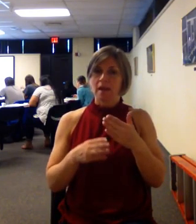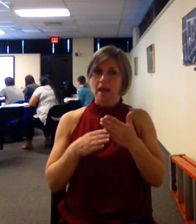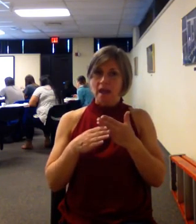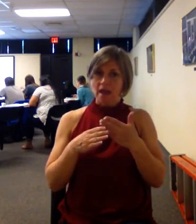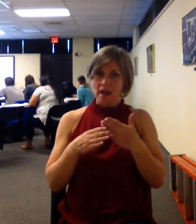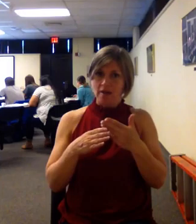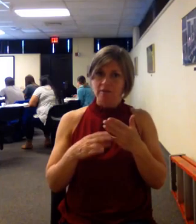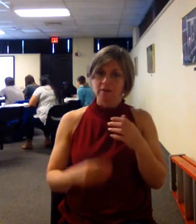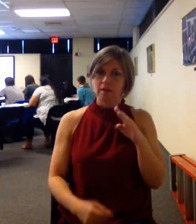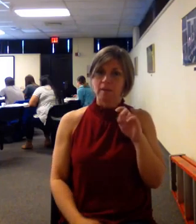is 1.46.